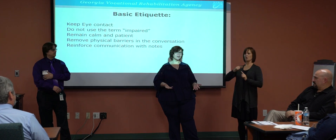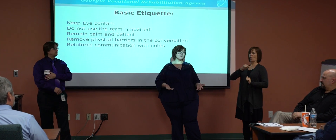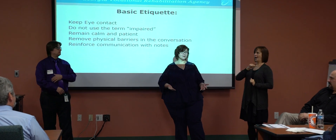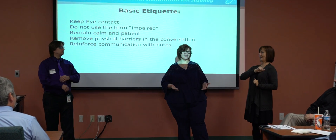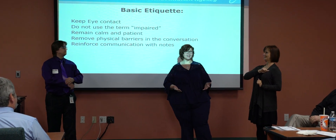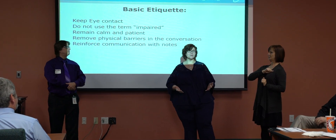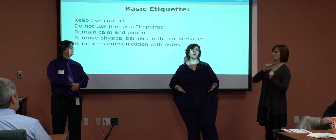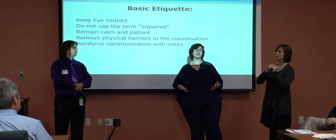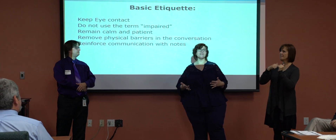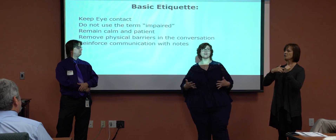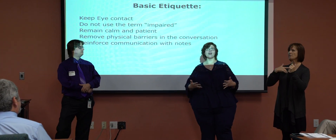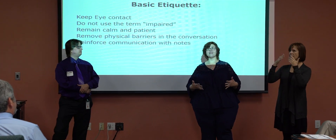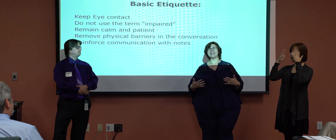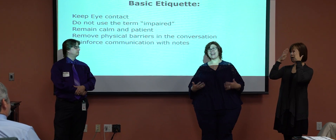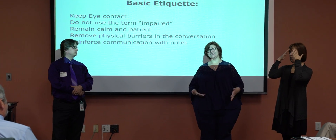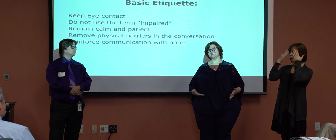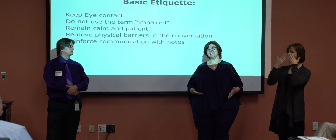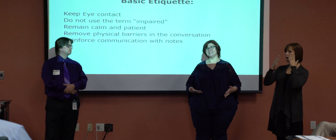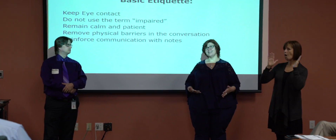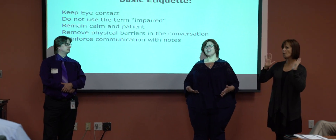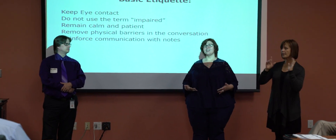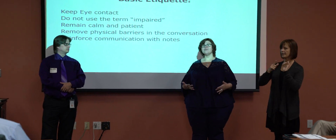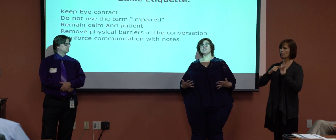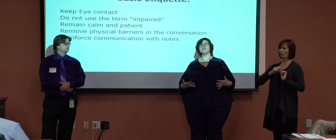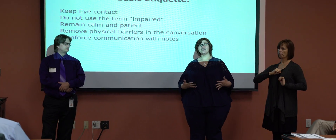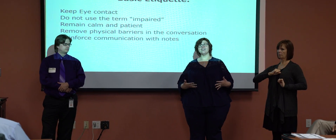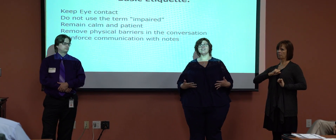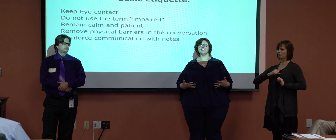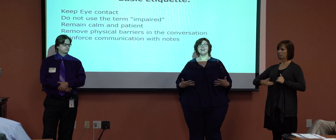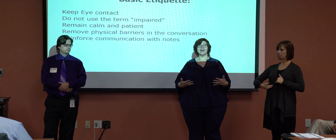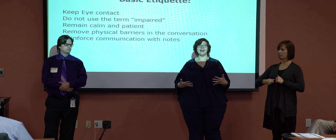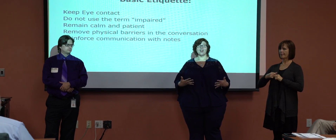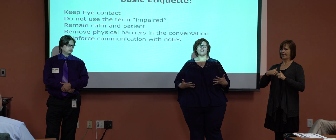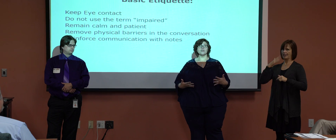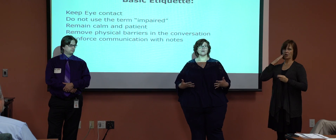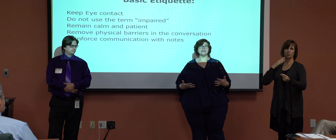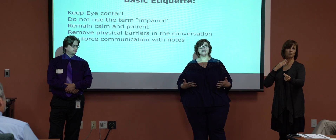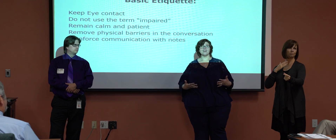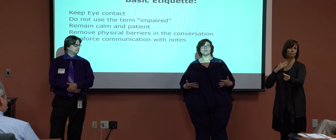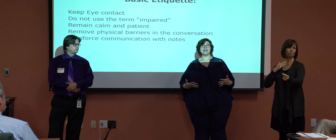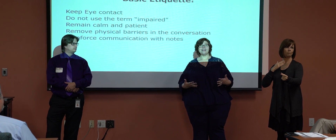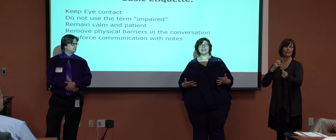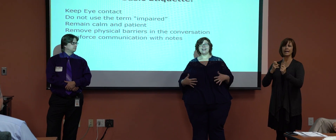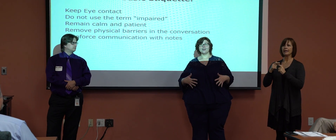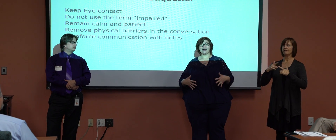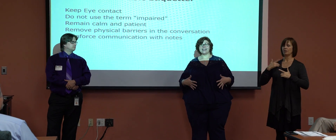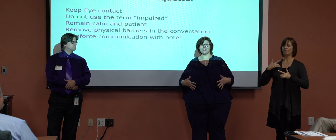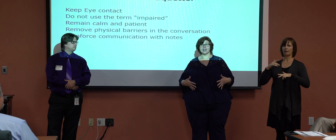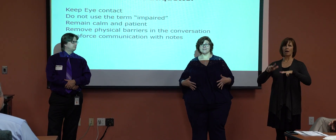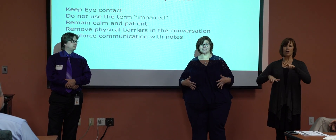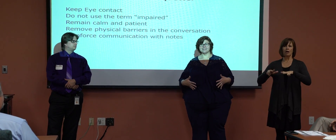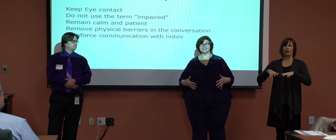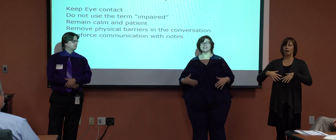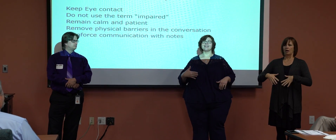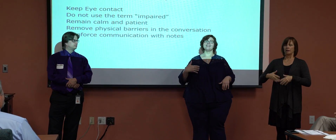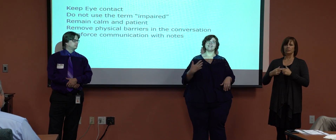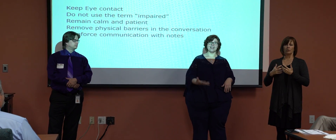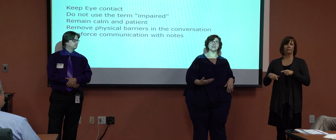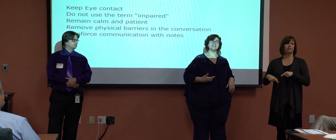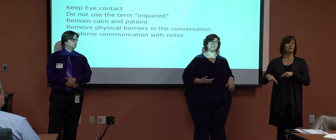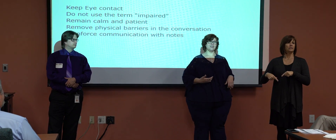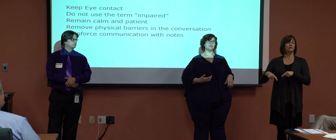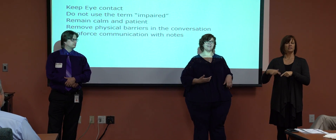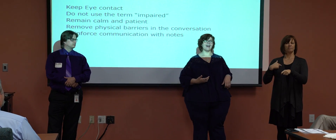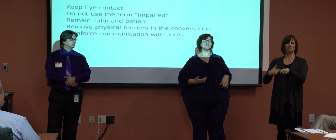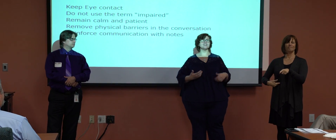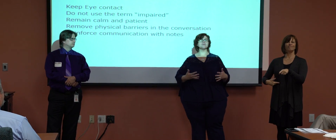open to working with them or if you're already hesitant. If you feel an awkwardness already and are kind of nervous,